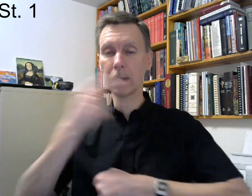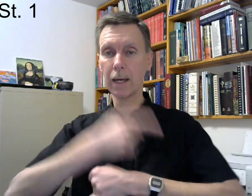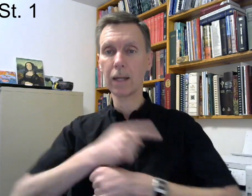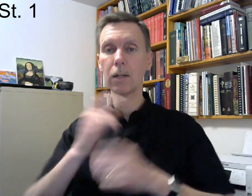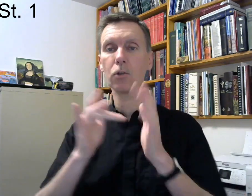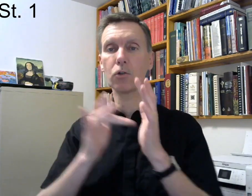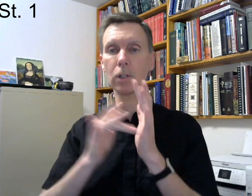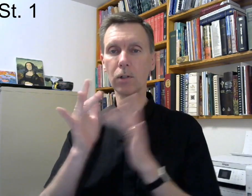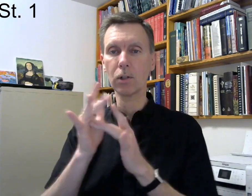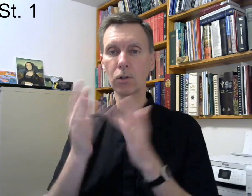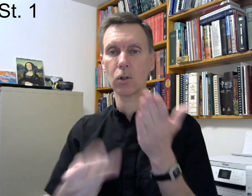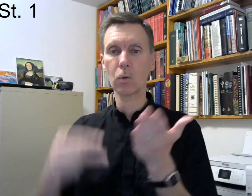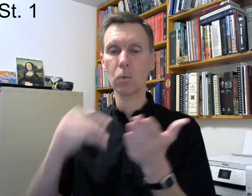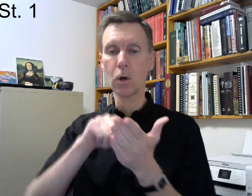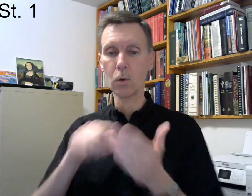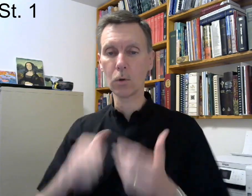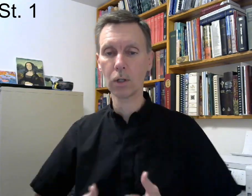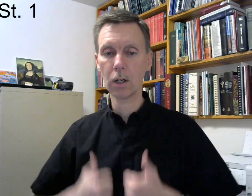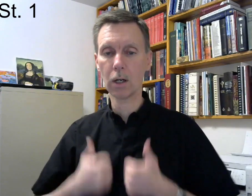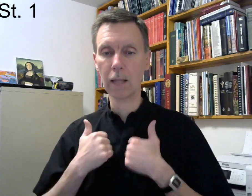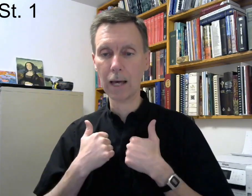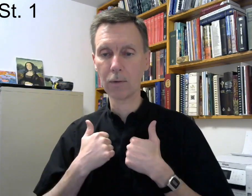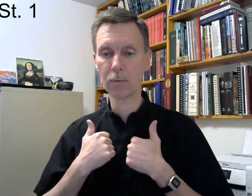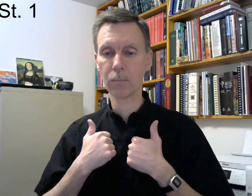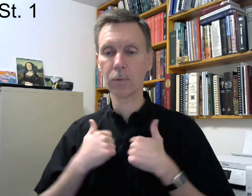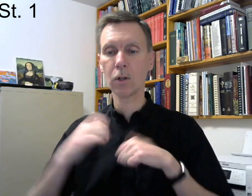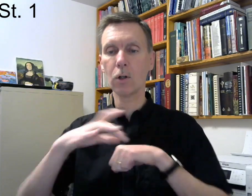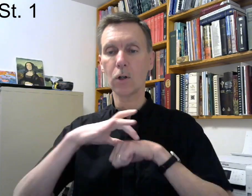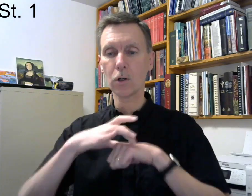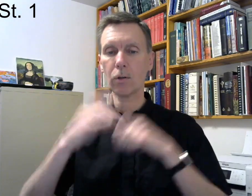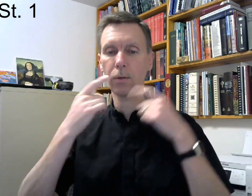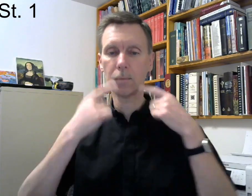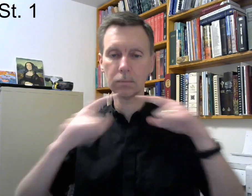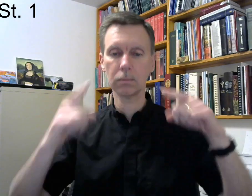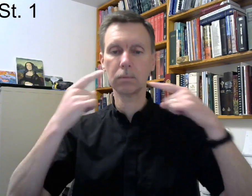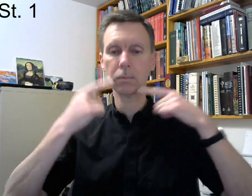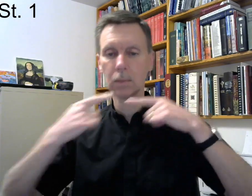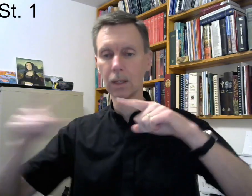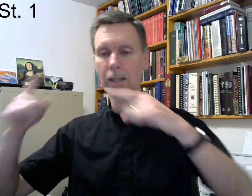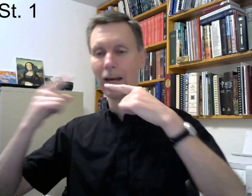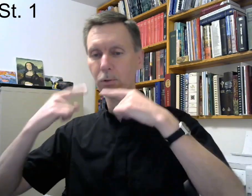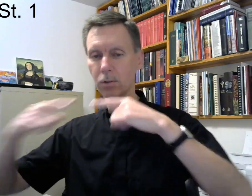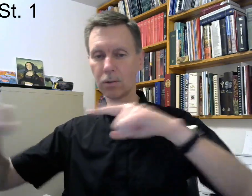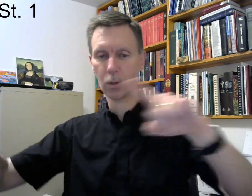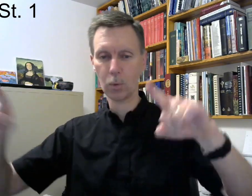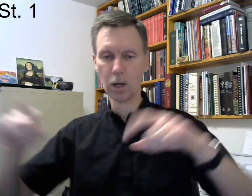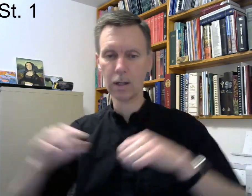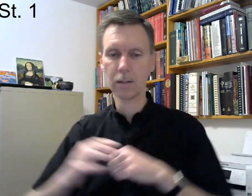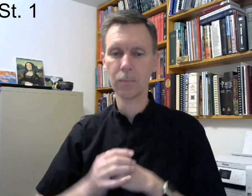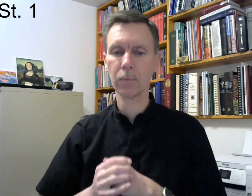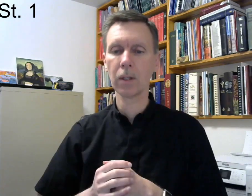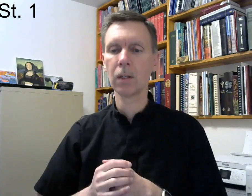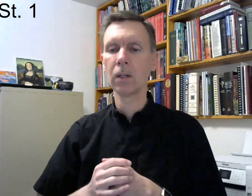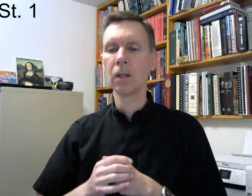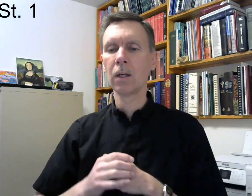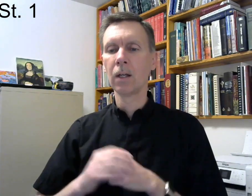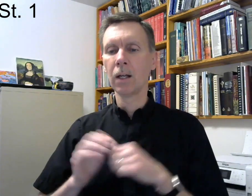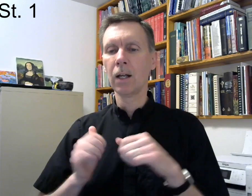Today, Jesus rose alive. Earth, announce abroad